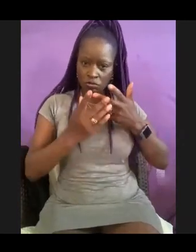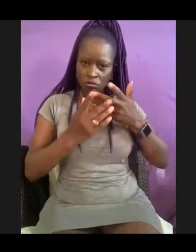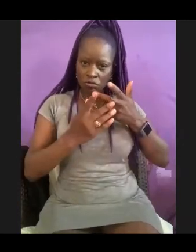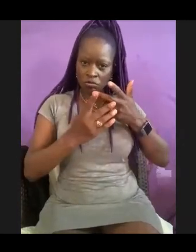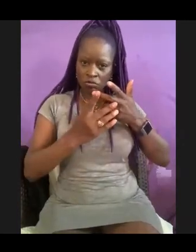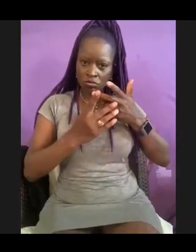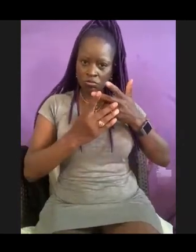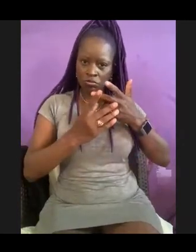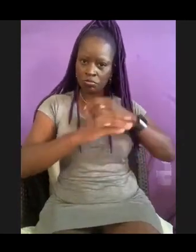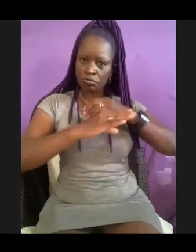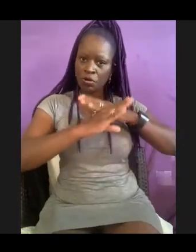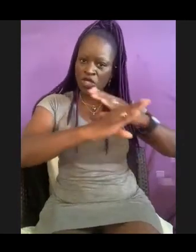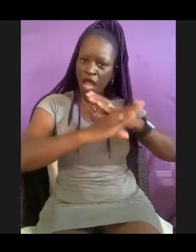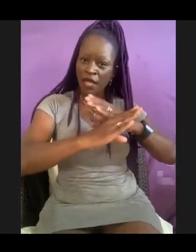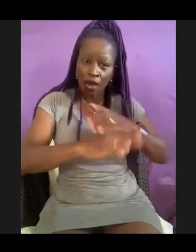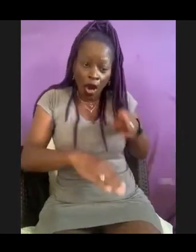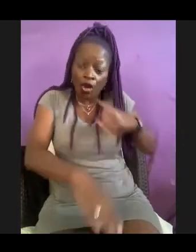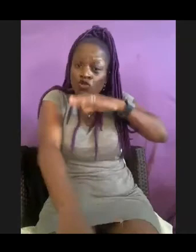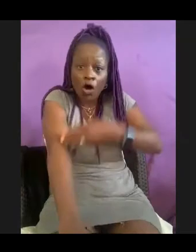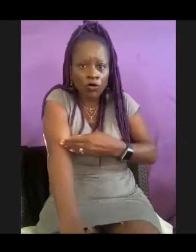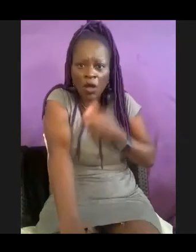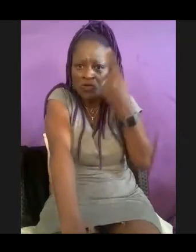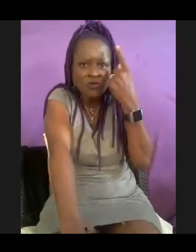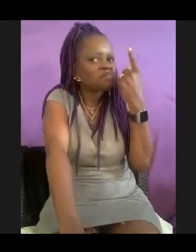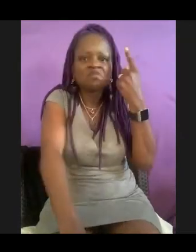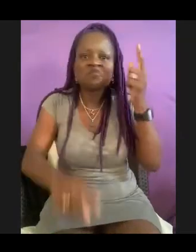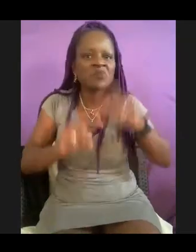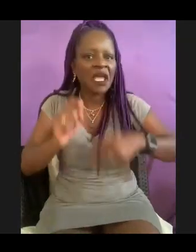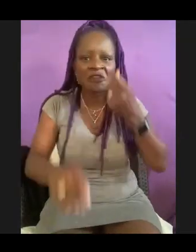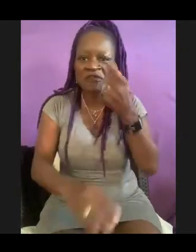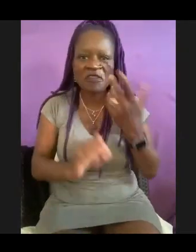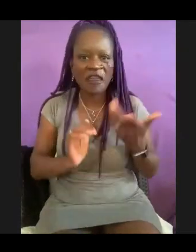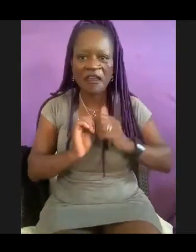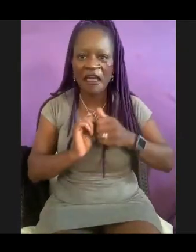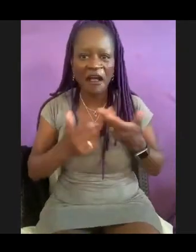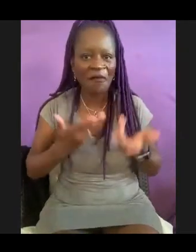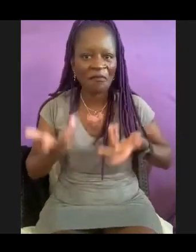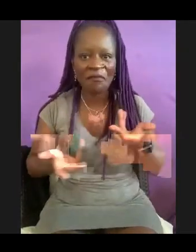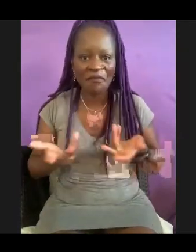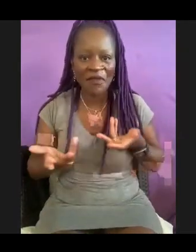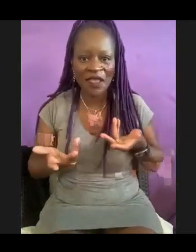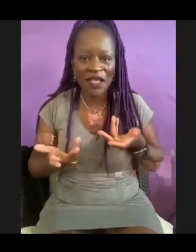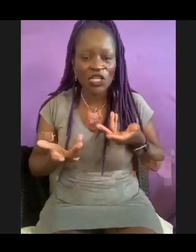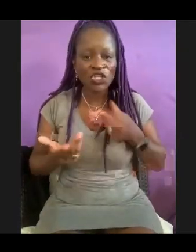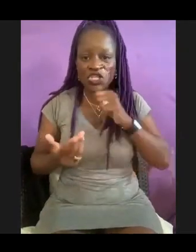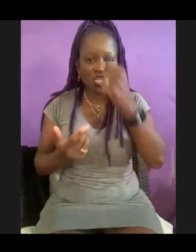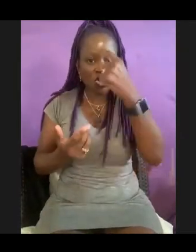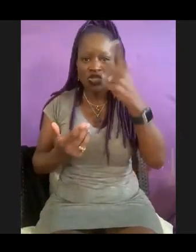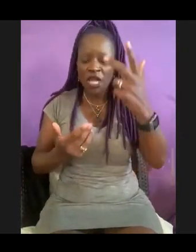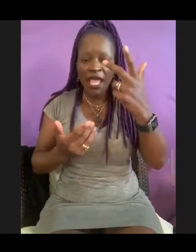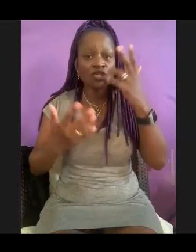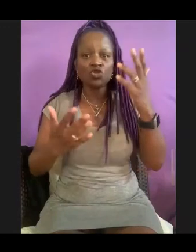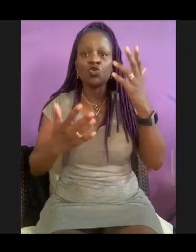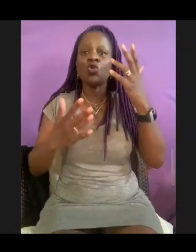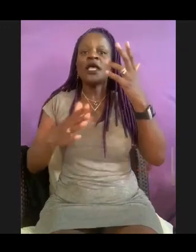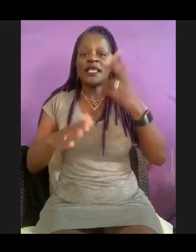Her daughter does not understand to lie on the floor or to immediately go